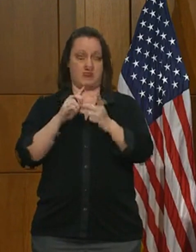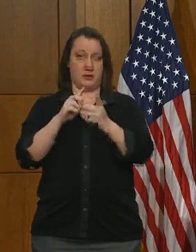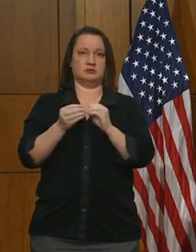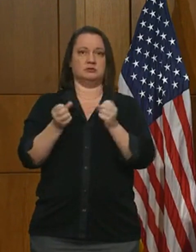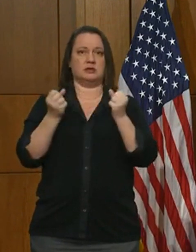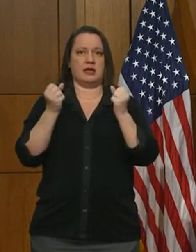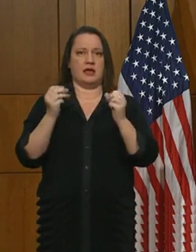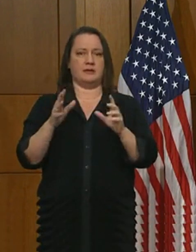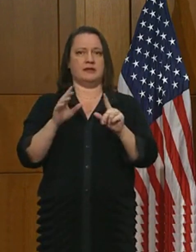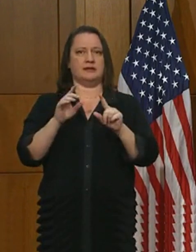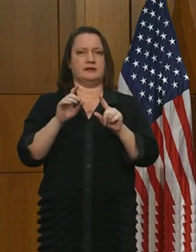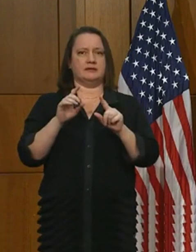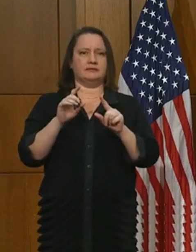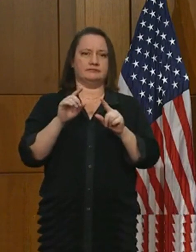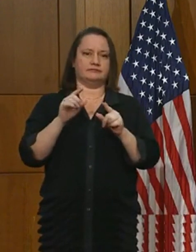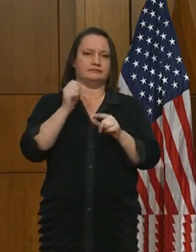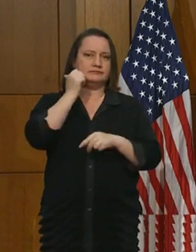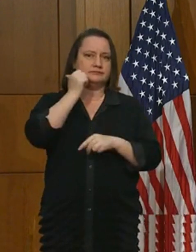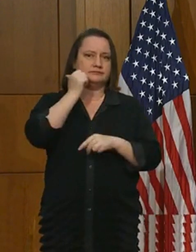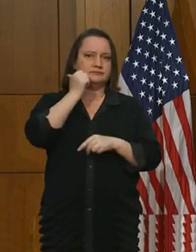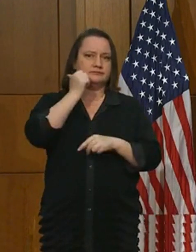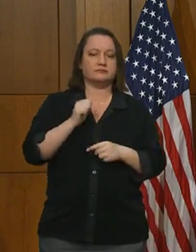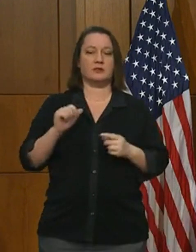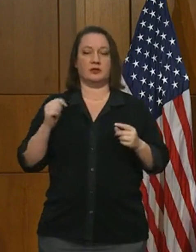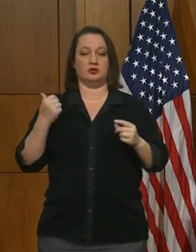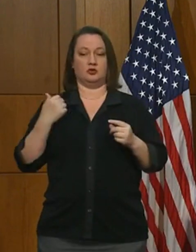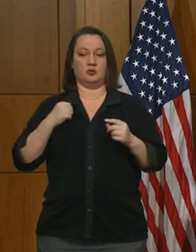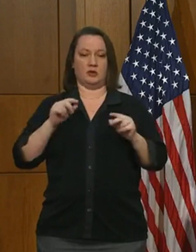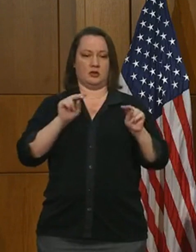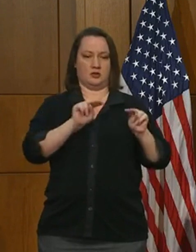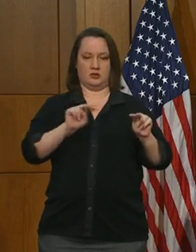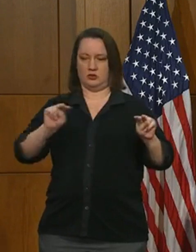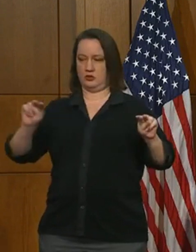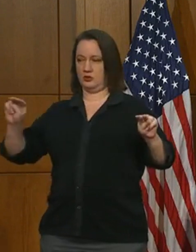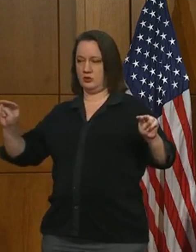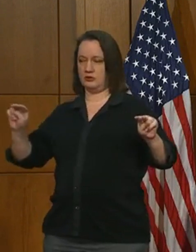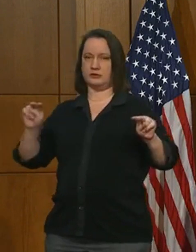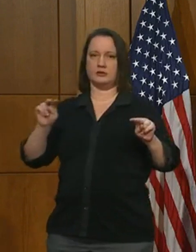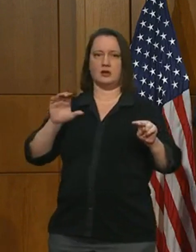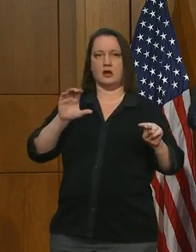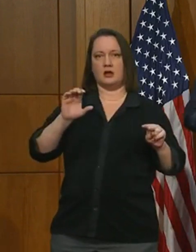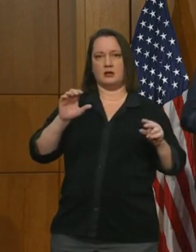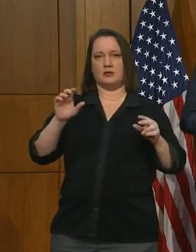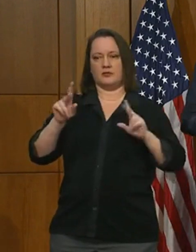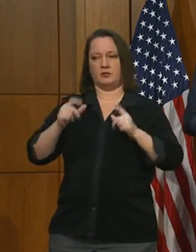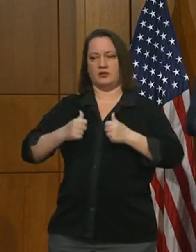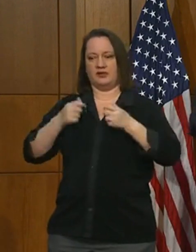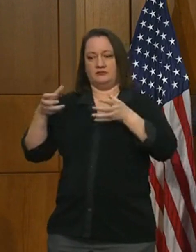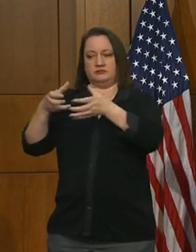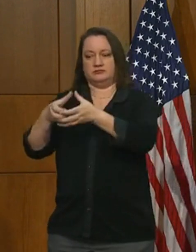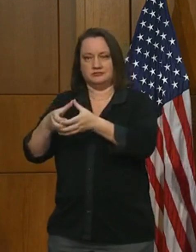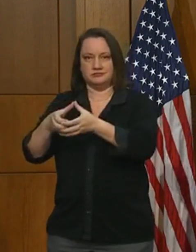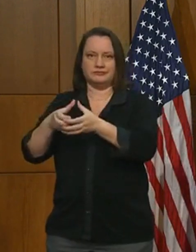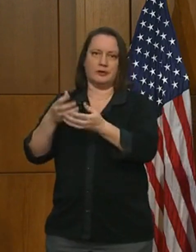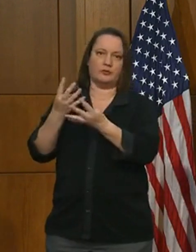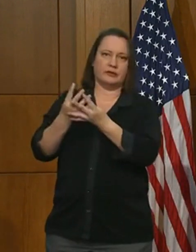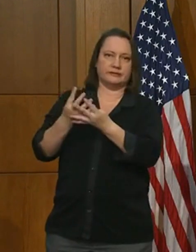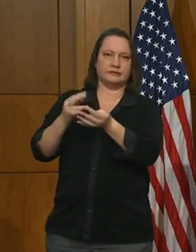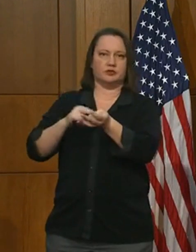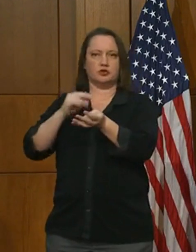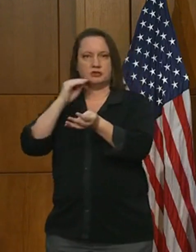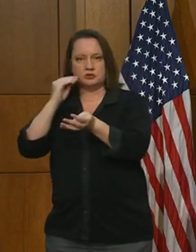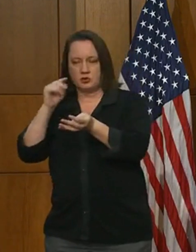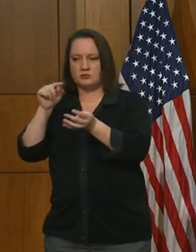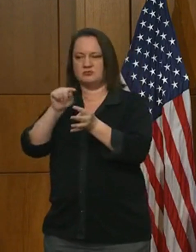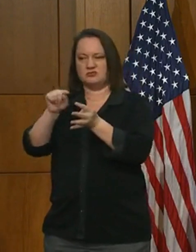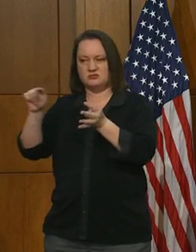congregate settings like prisons and other congregate settings differently than we do cases in community